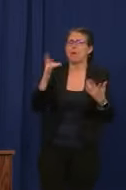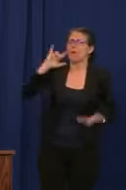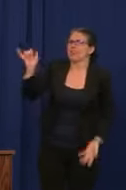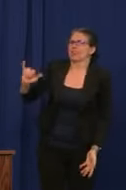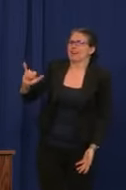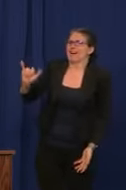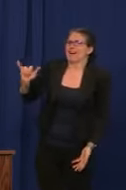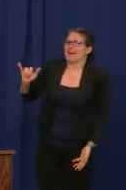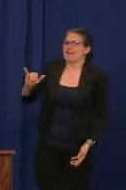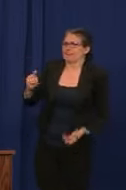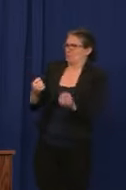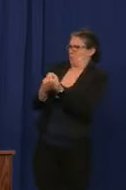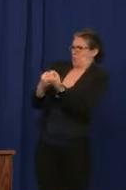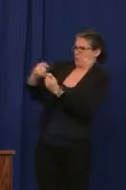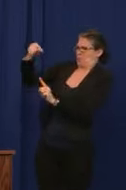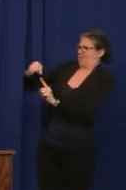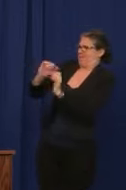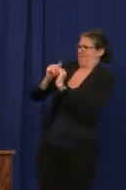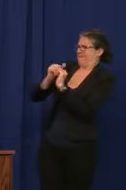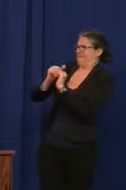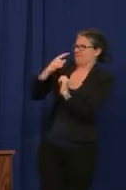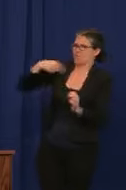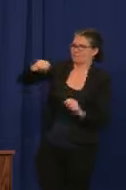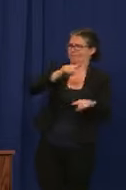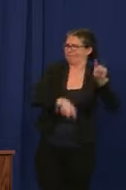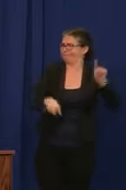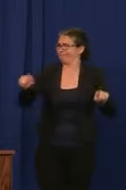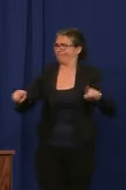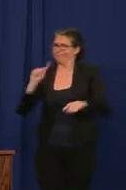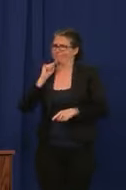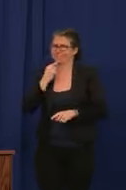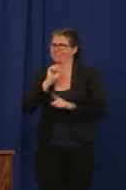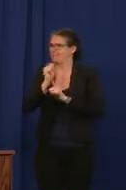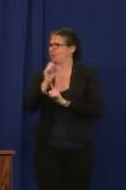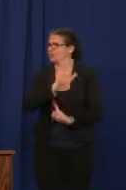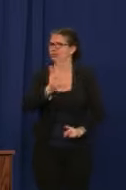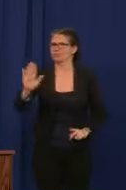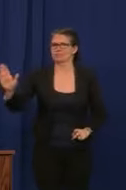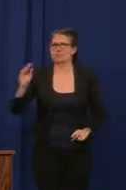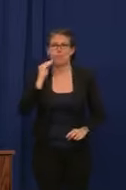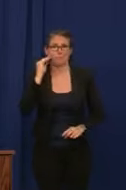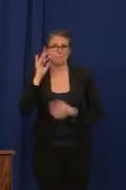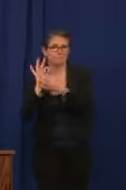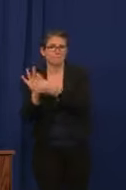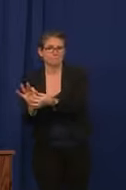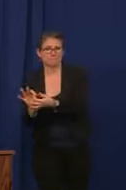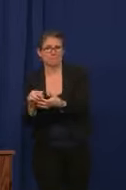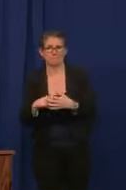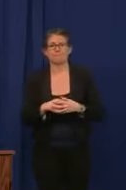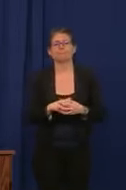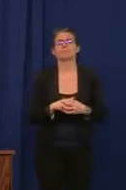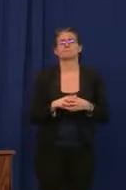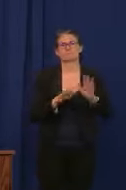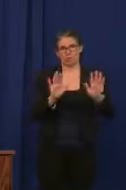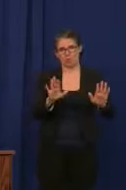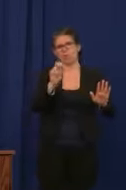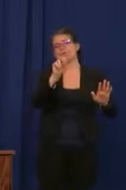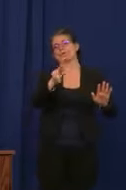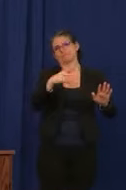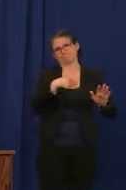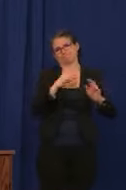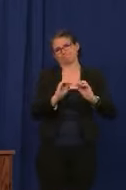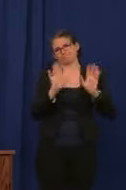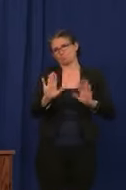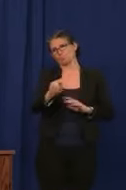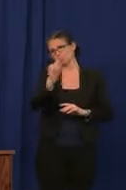That's a great question, a great observation. And we've been talking with Francine Stark and others from the Coalition to End Domestic